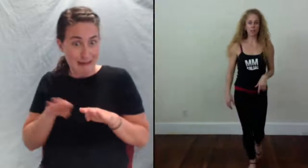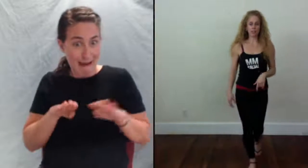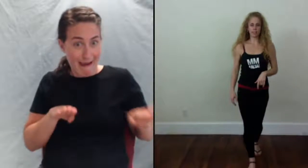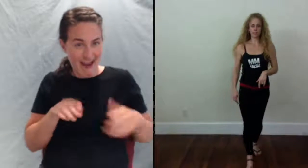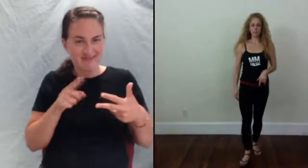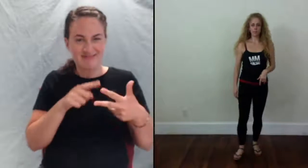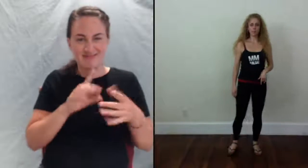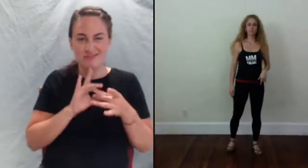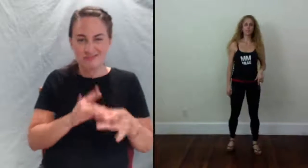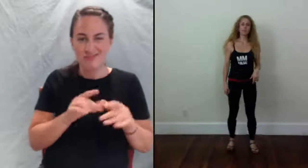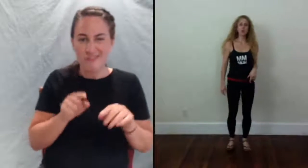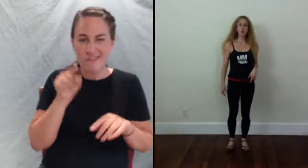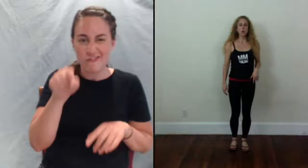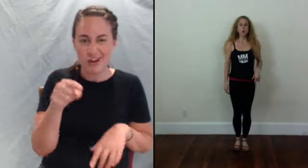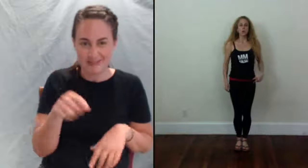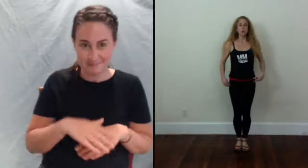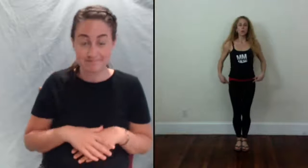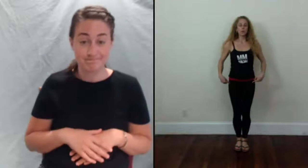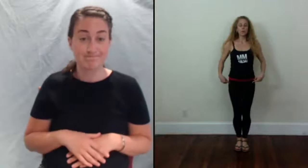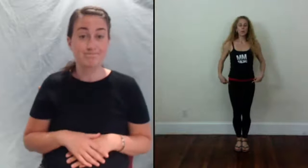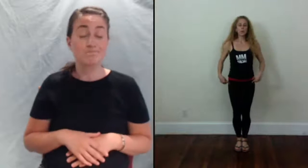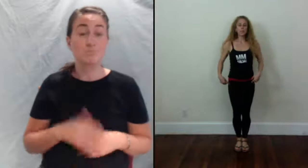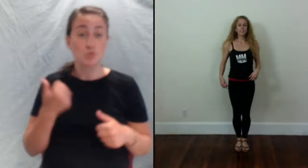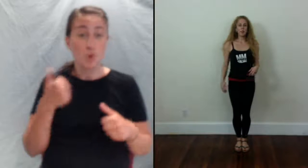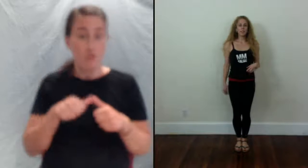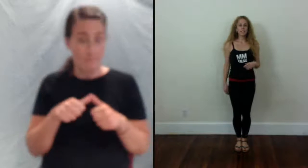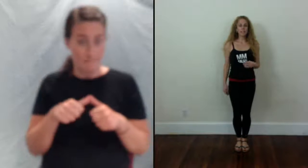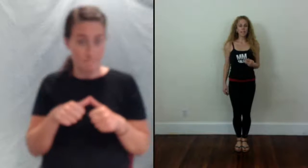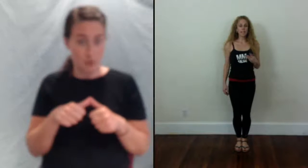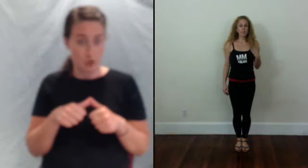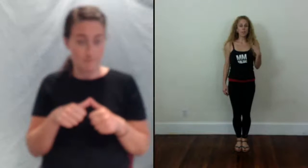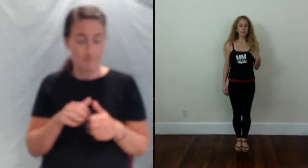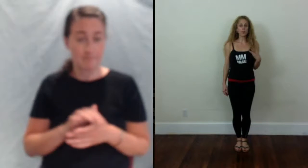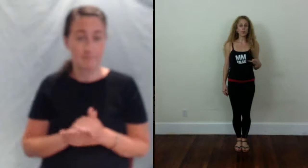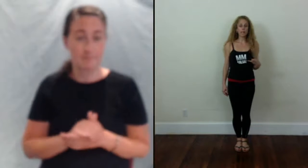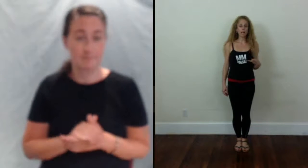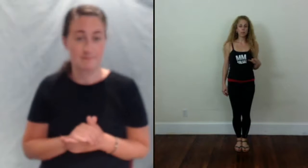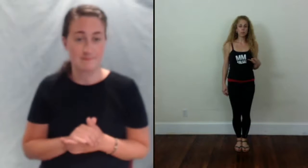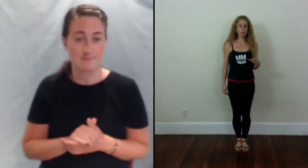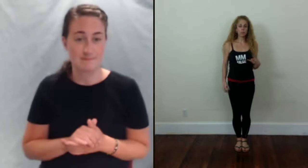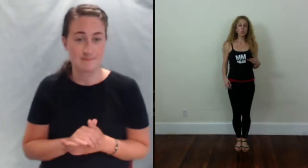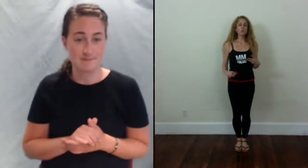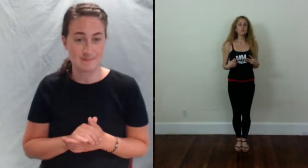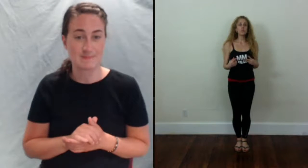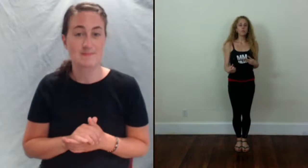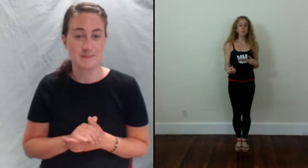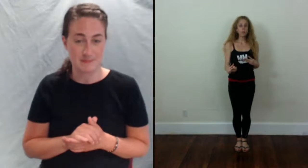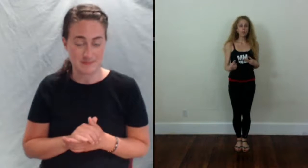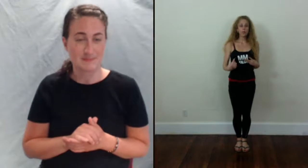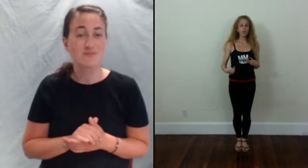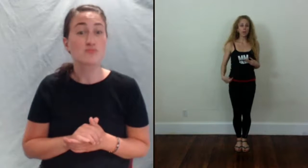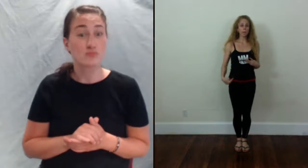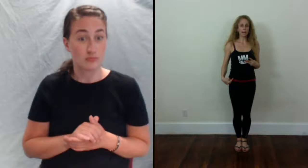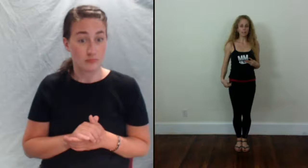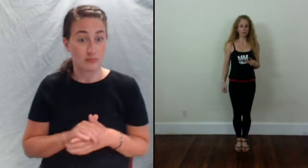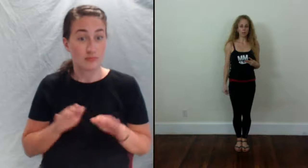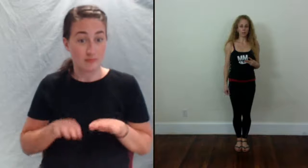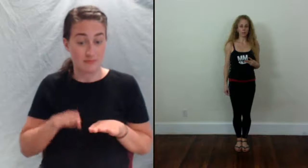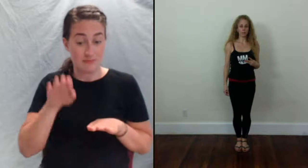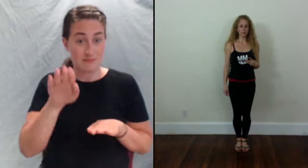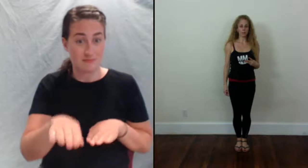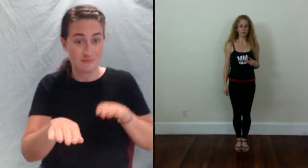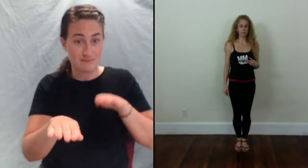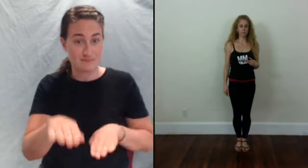at our front step, we're remembering that we take 3 counts to step forward and come back